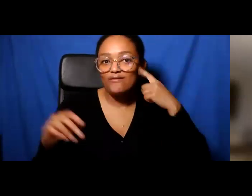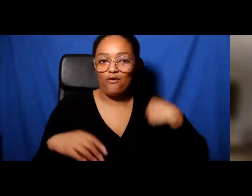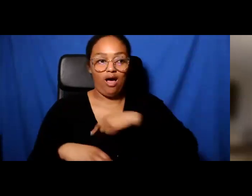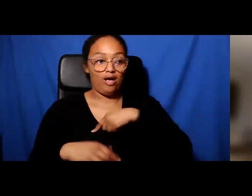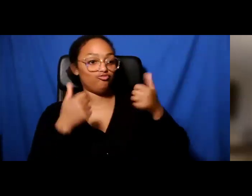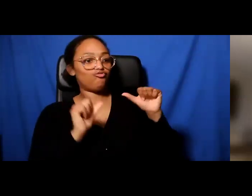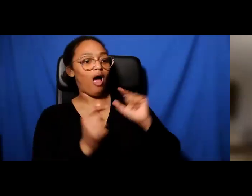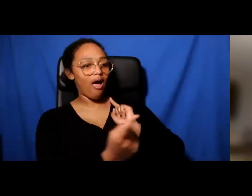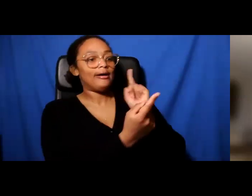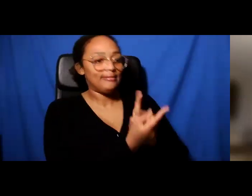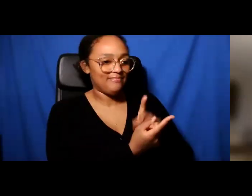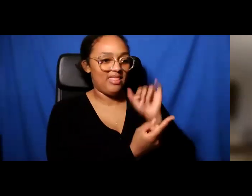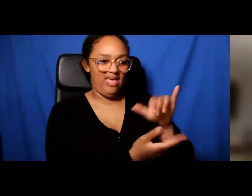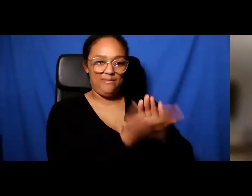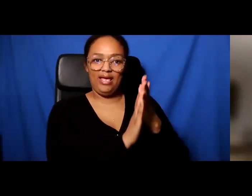these were the best